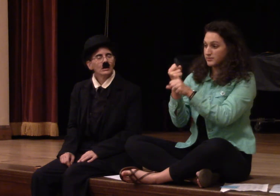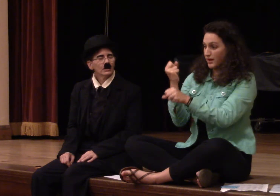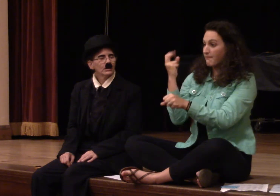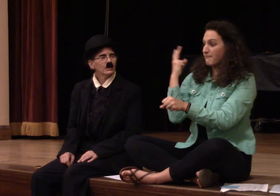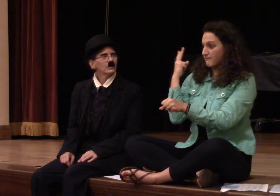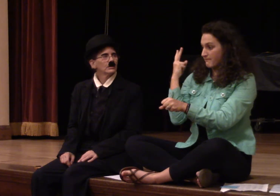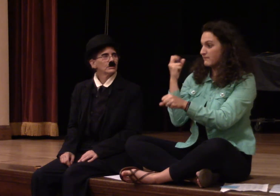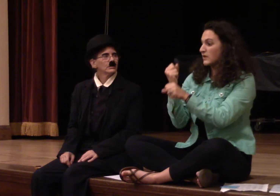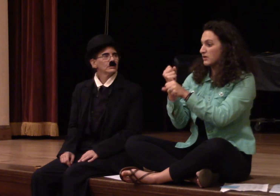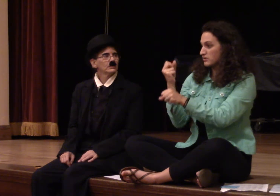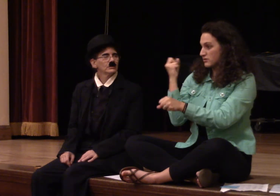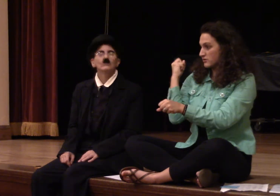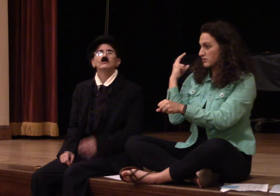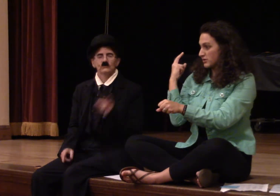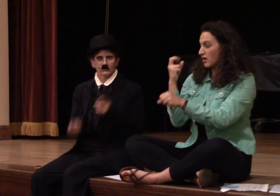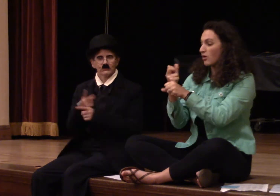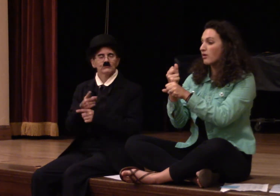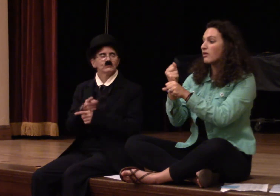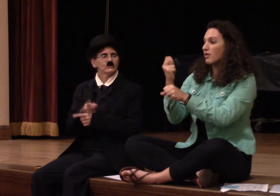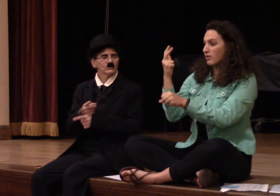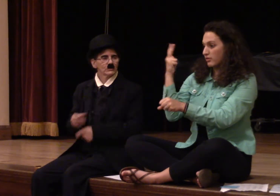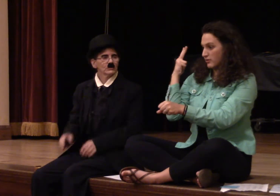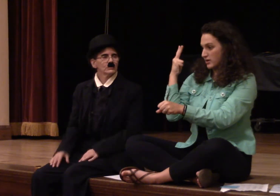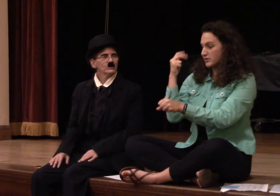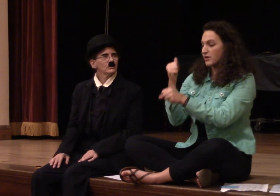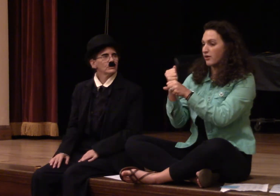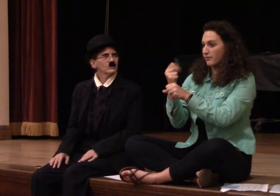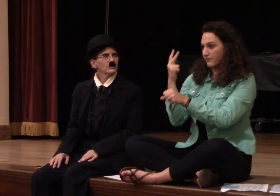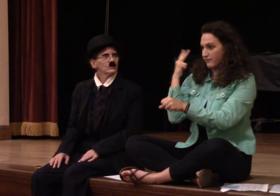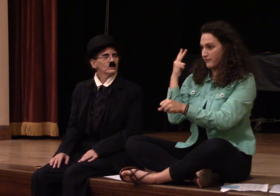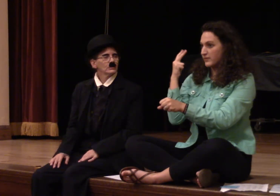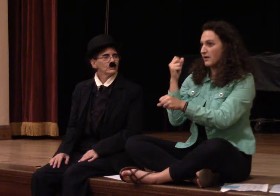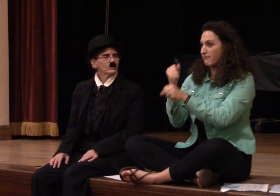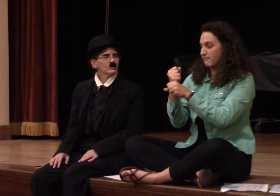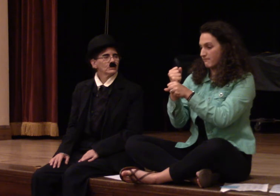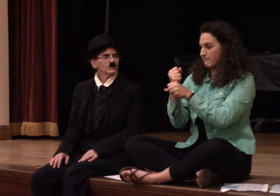Yep. 2 years ago, 3 years ago. Yep.